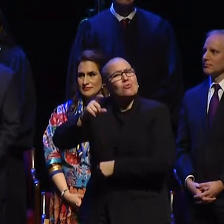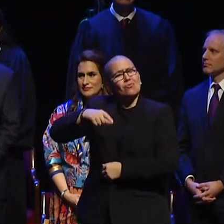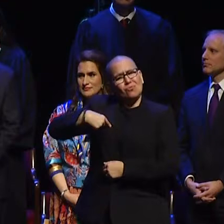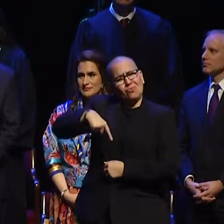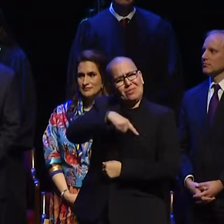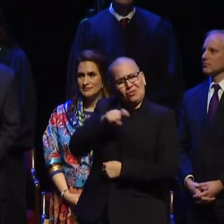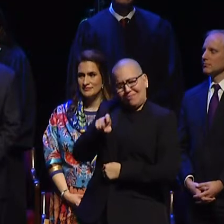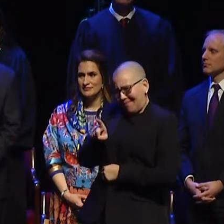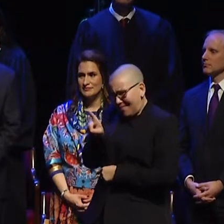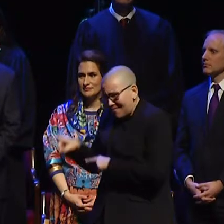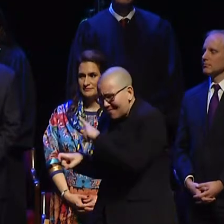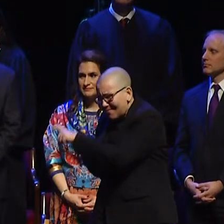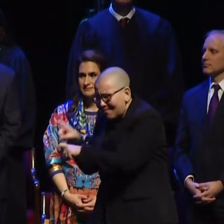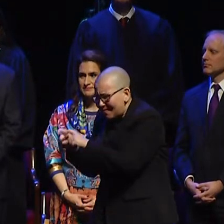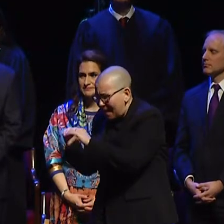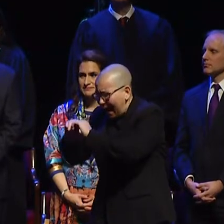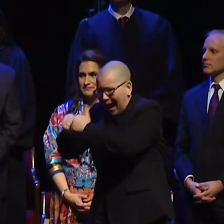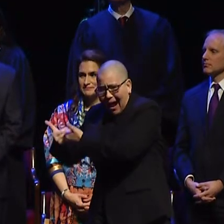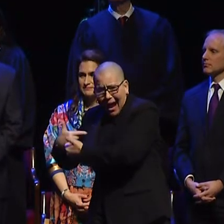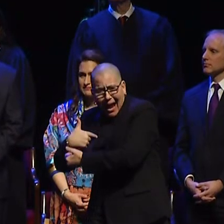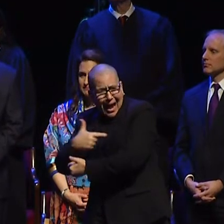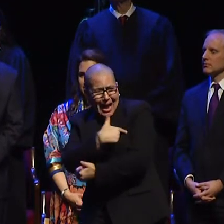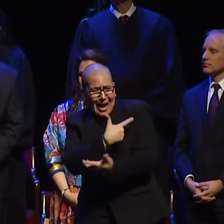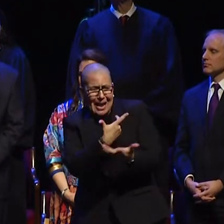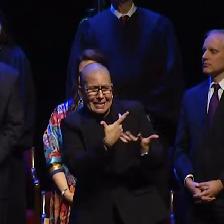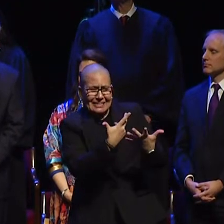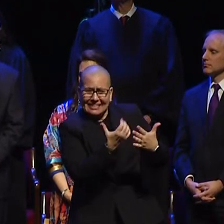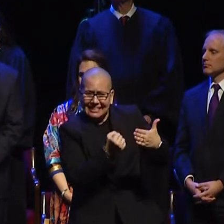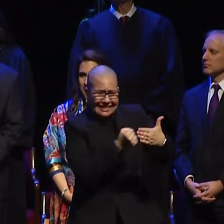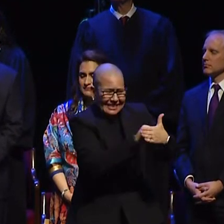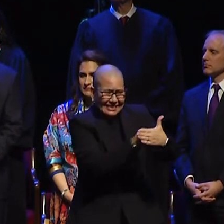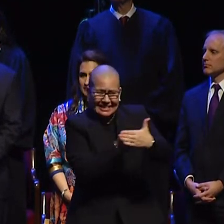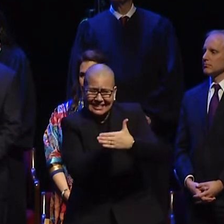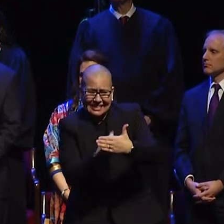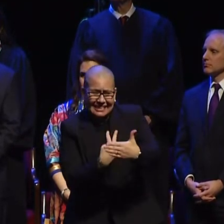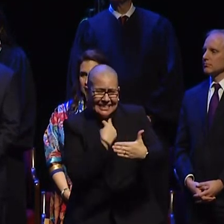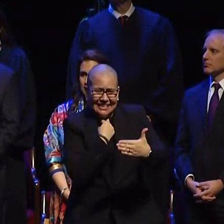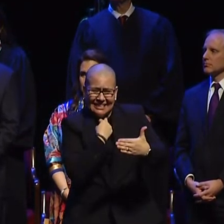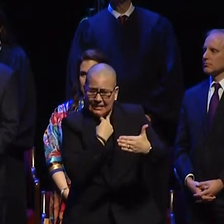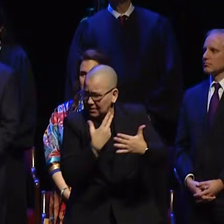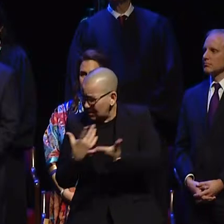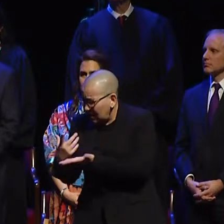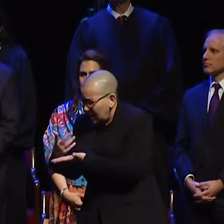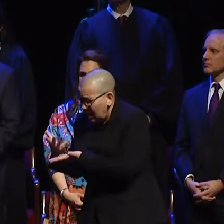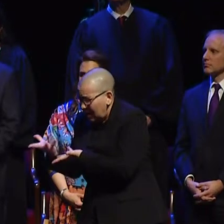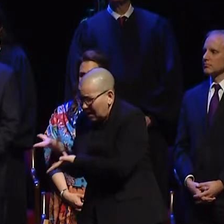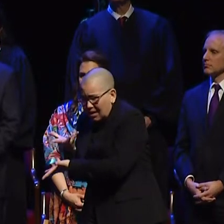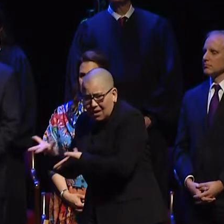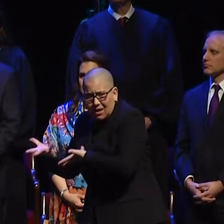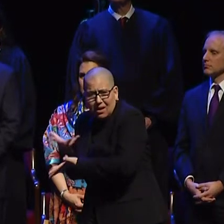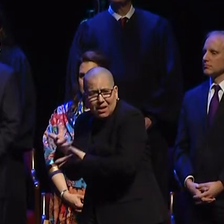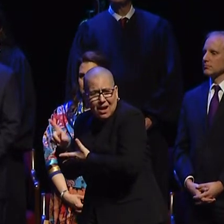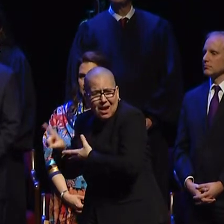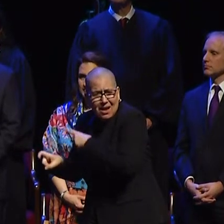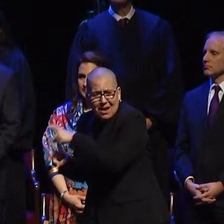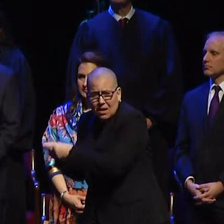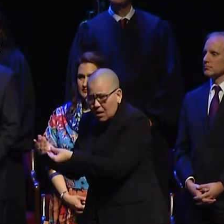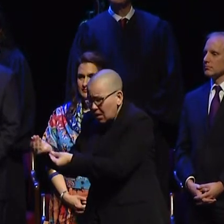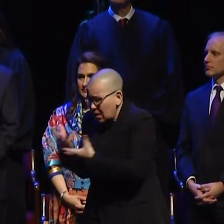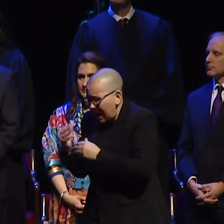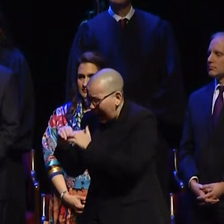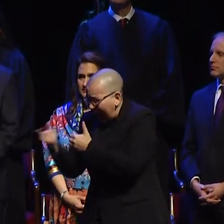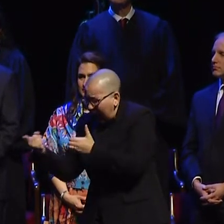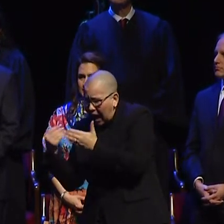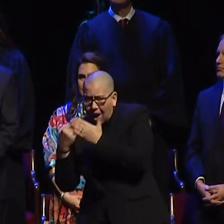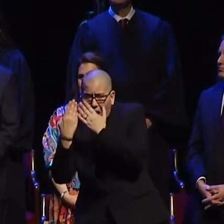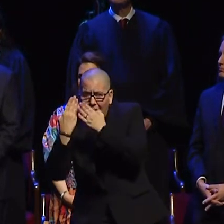we have what it takes to survey our history for what it imparts, how it shapes our memories